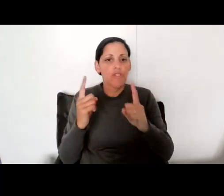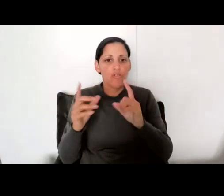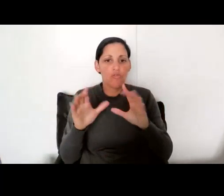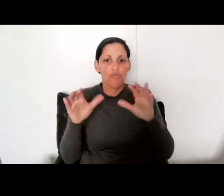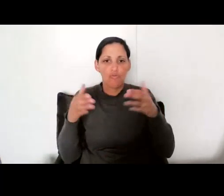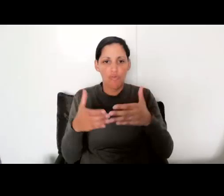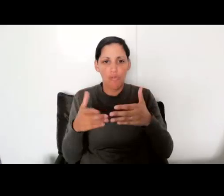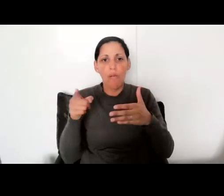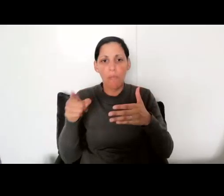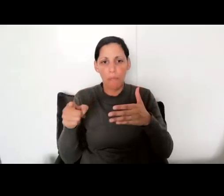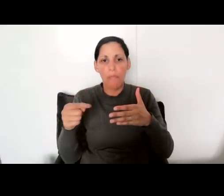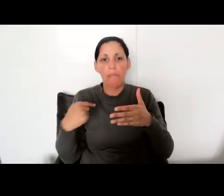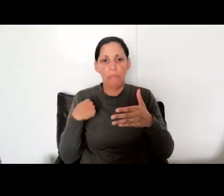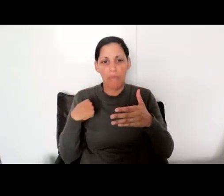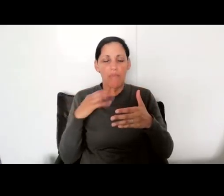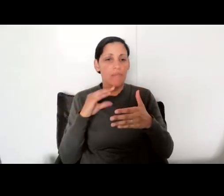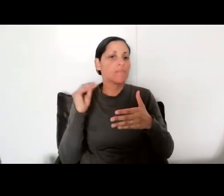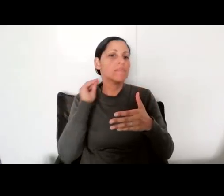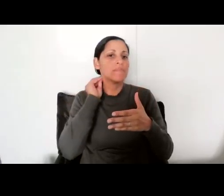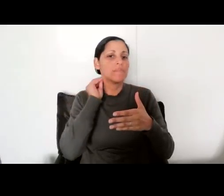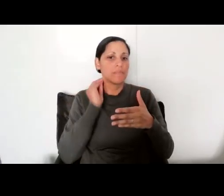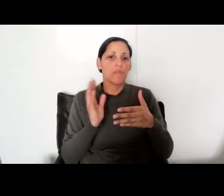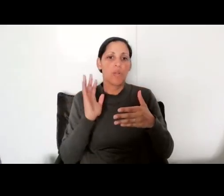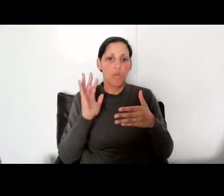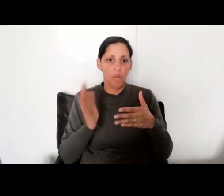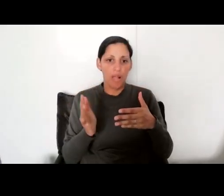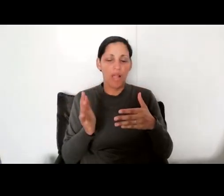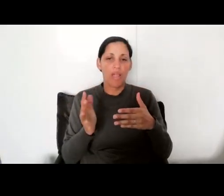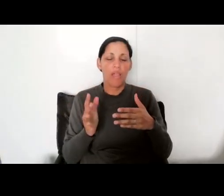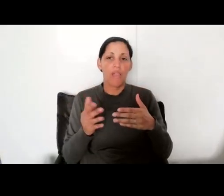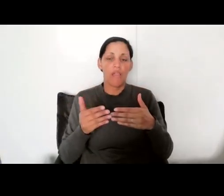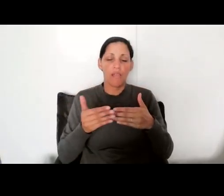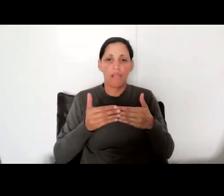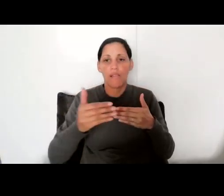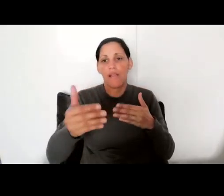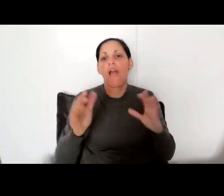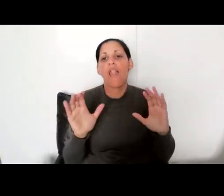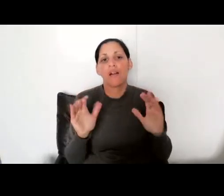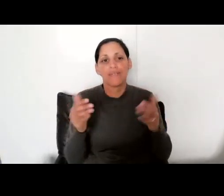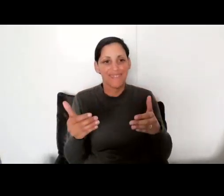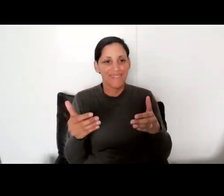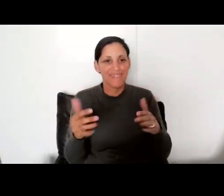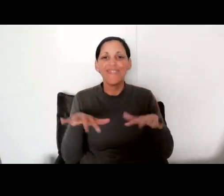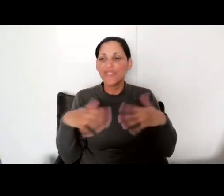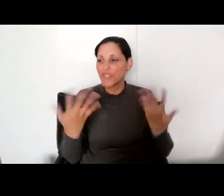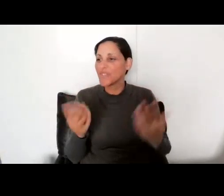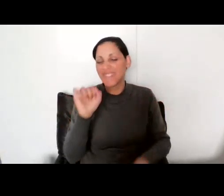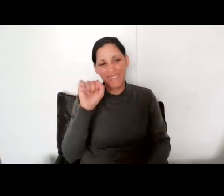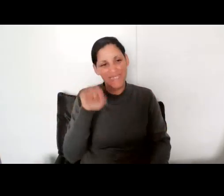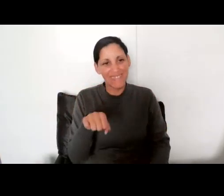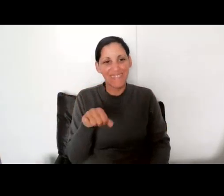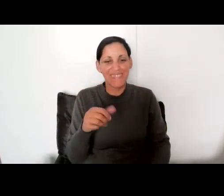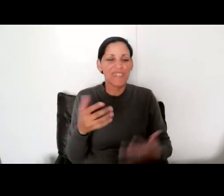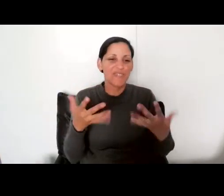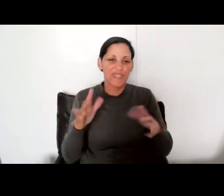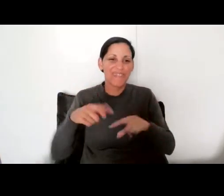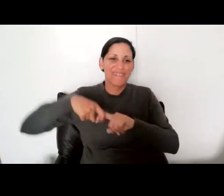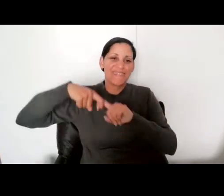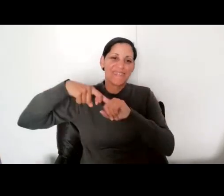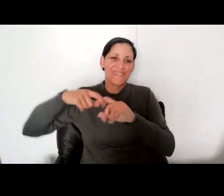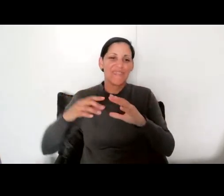carry as I continue with the classes. Yeah, I think let me pause there. Let me pause